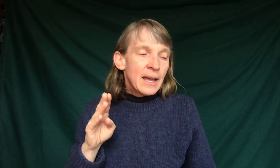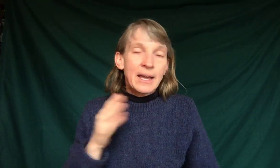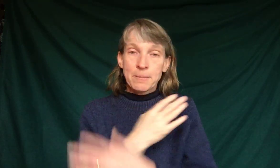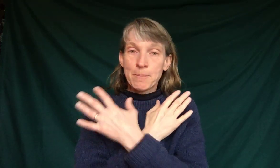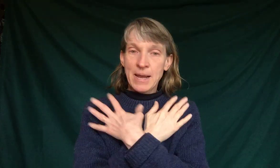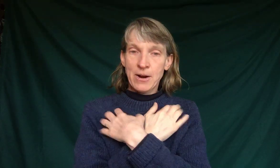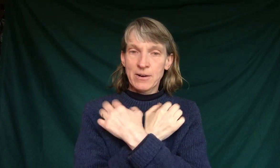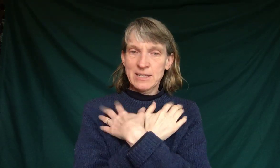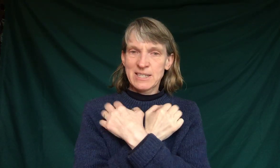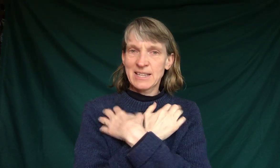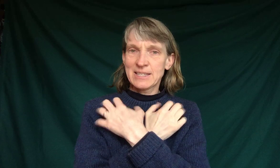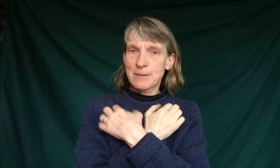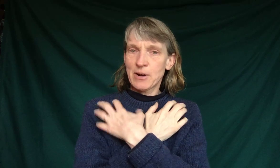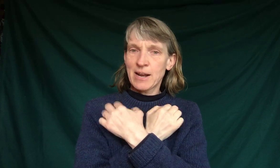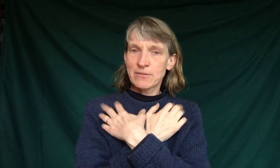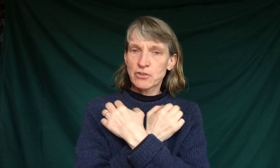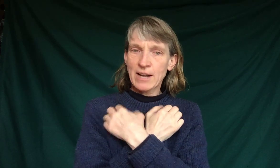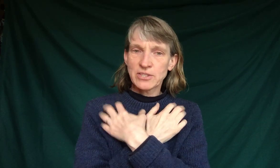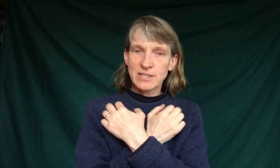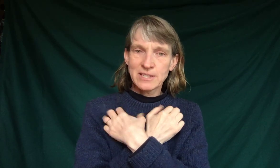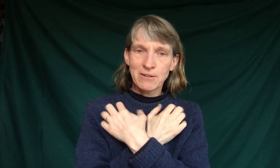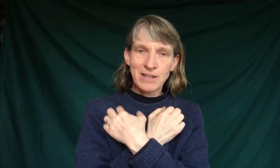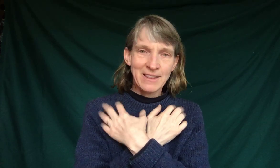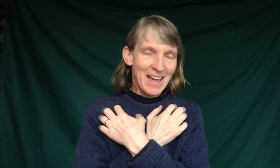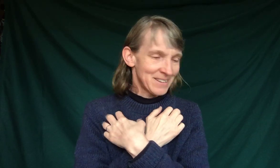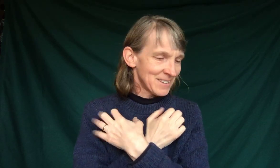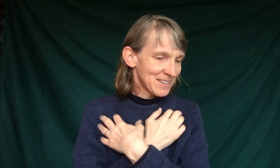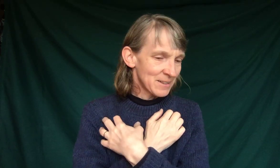And bear is like this. The bear kind of scratches itself like that.